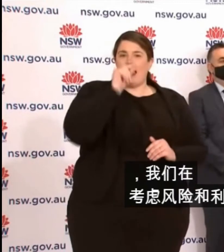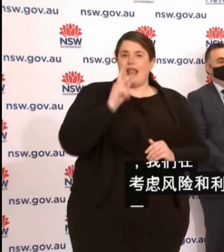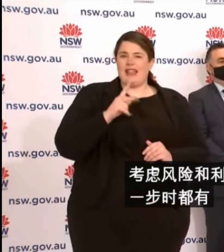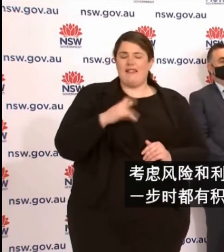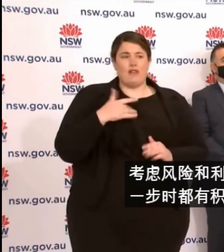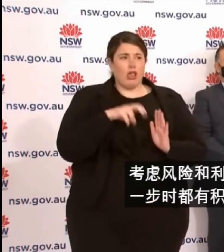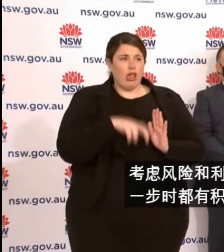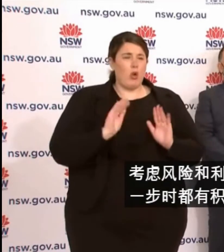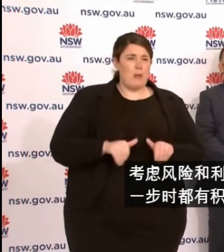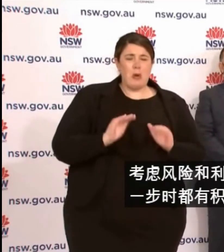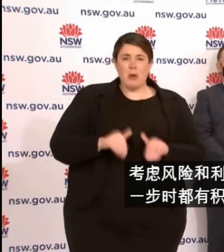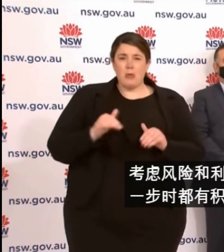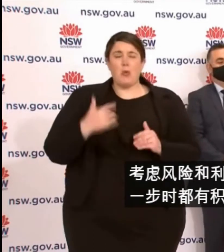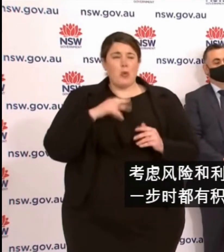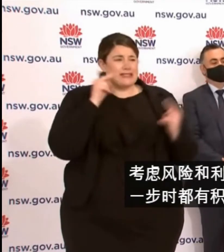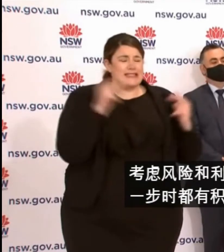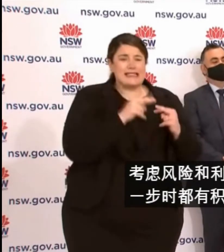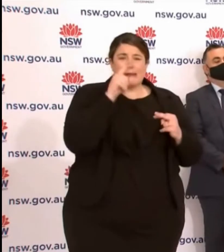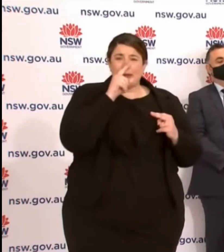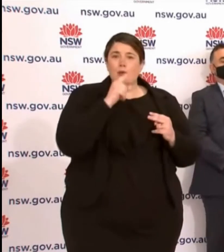every step of the way.